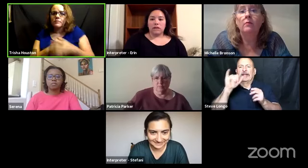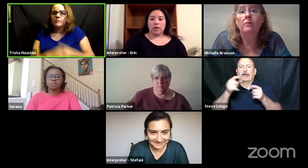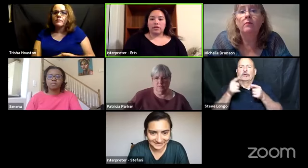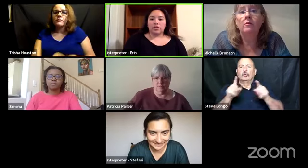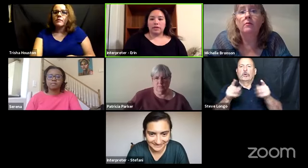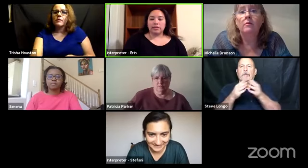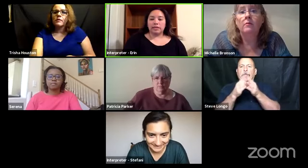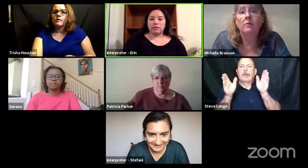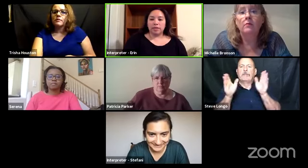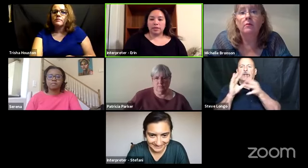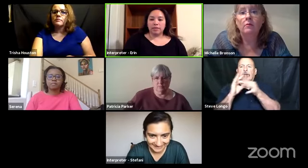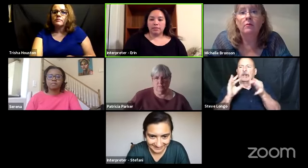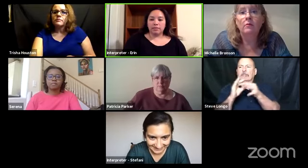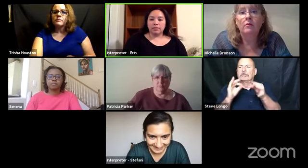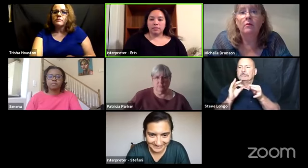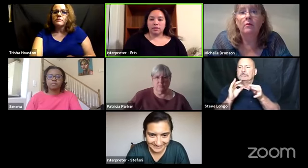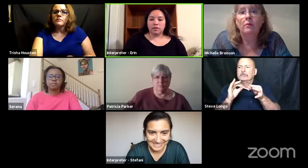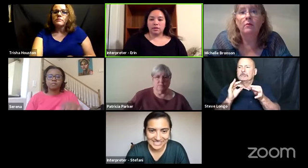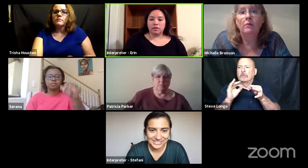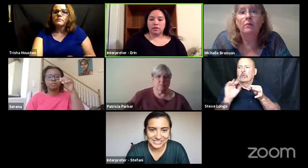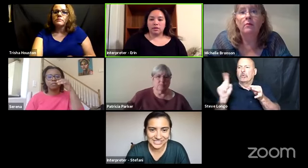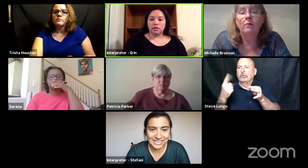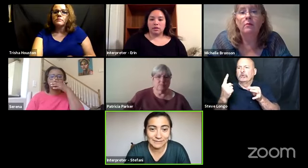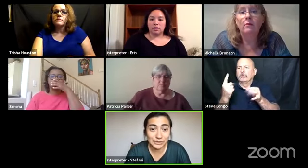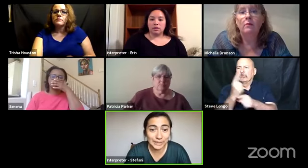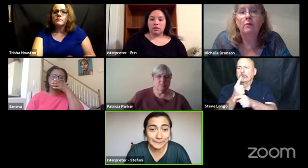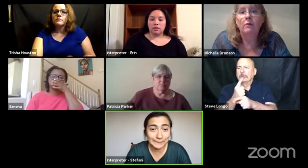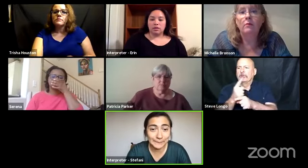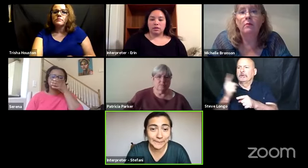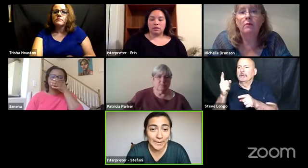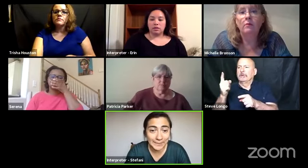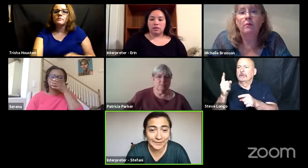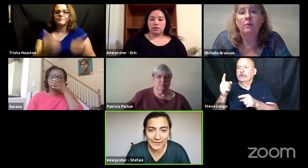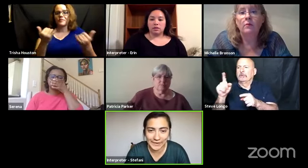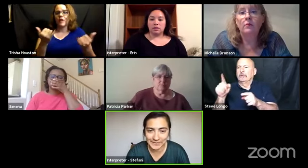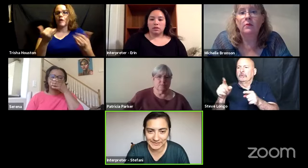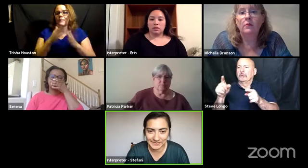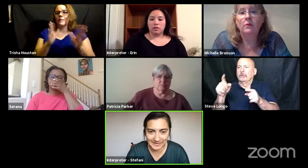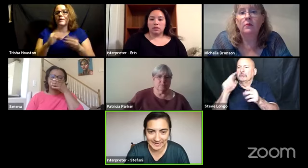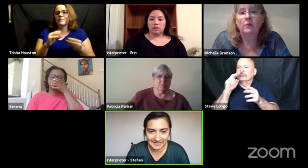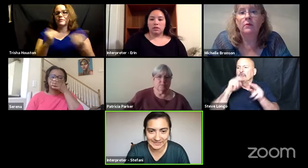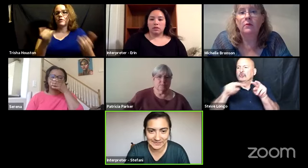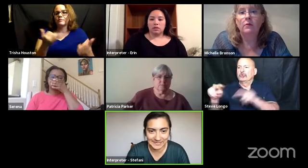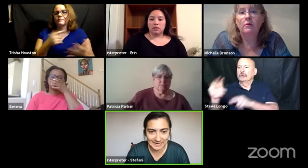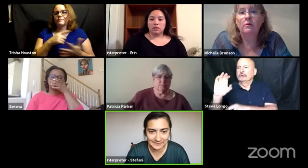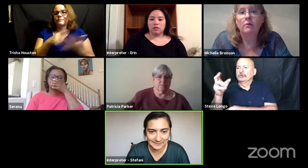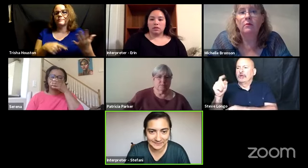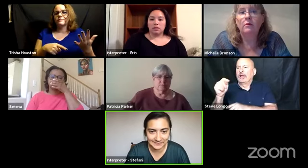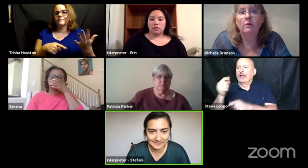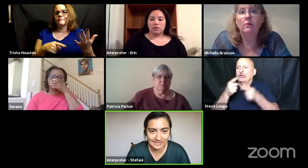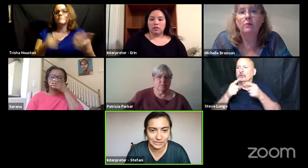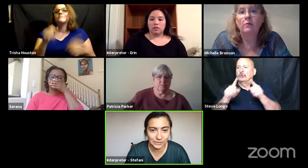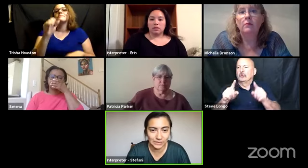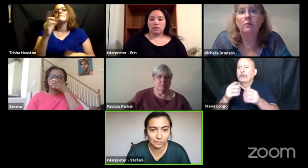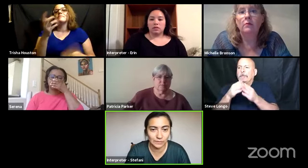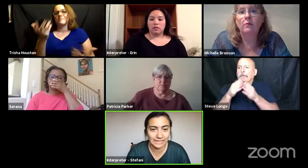Okay, sorry. Steve, what were you saying? Sure. During public comments, right? That's the only time is when we would need